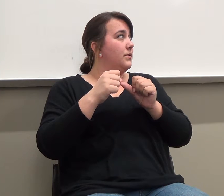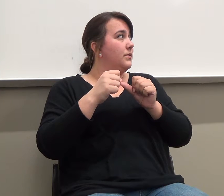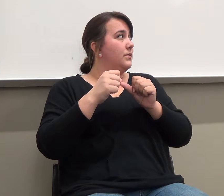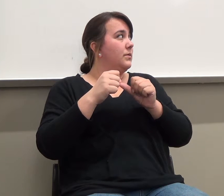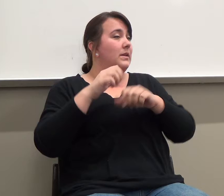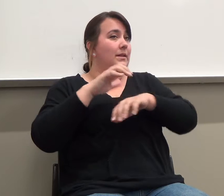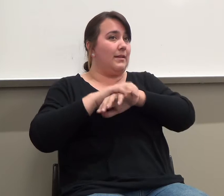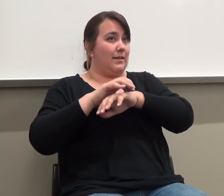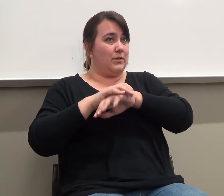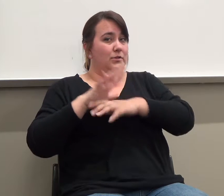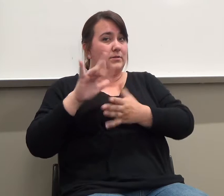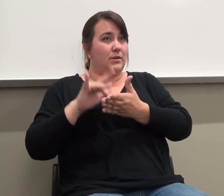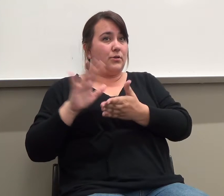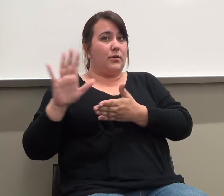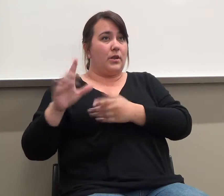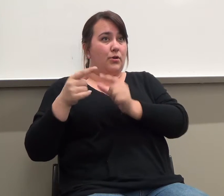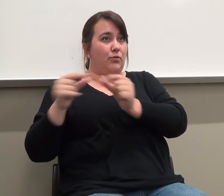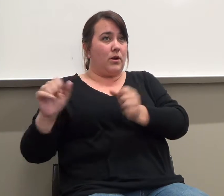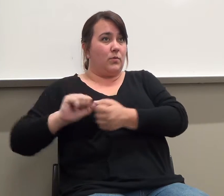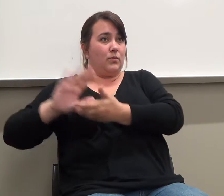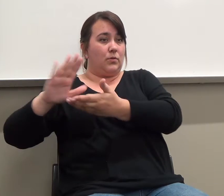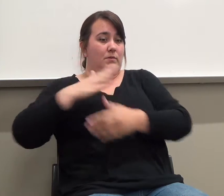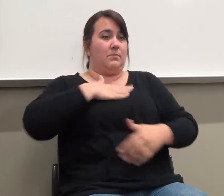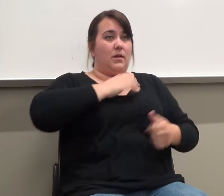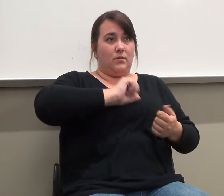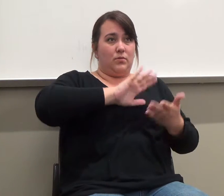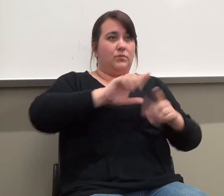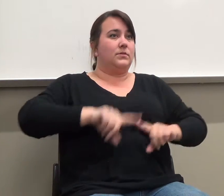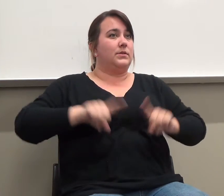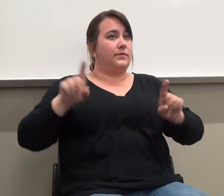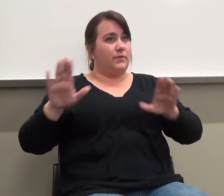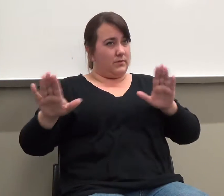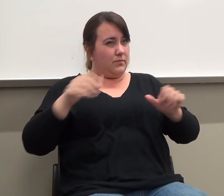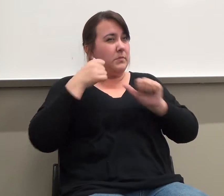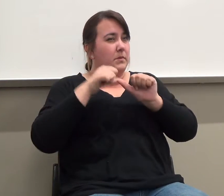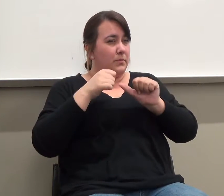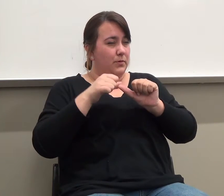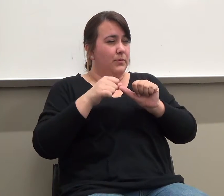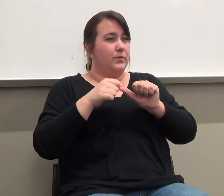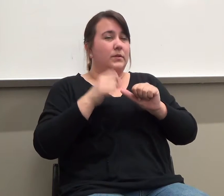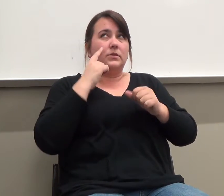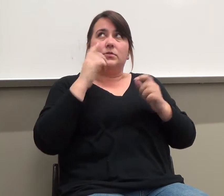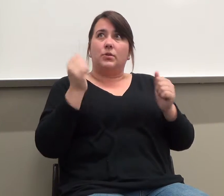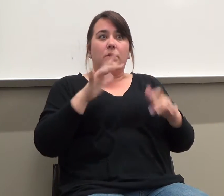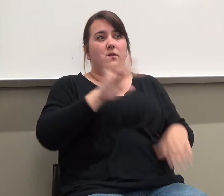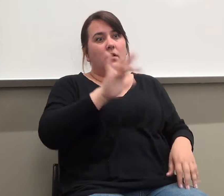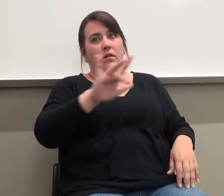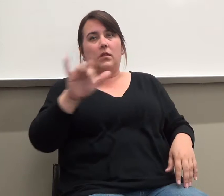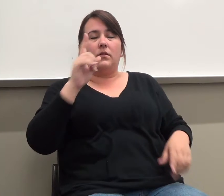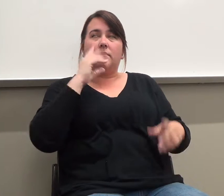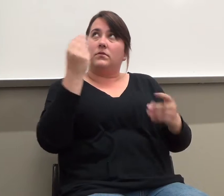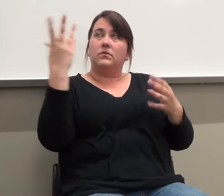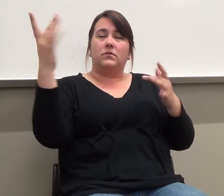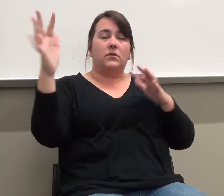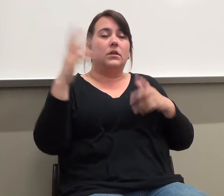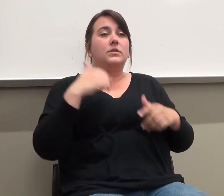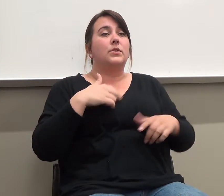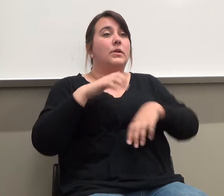the English Center. I think the English Center is, oh, this is so many things you have to turn on. The English Center, up